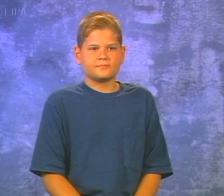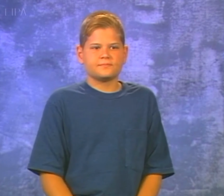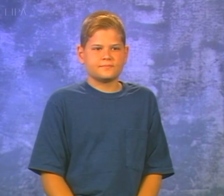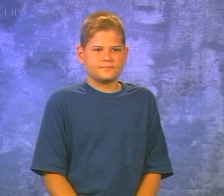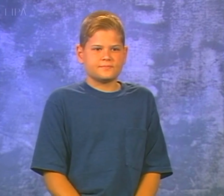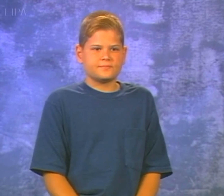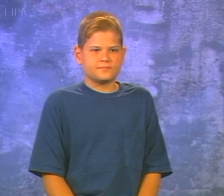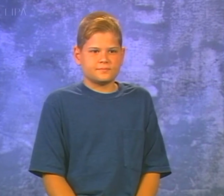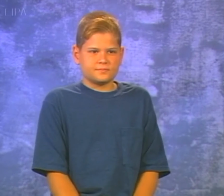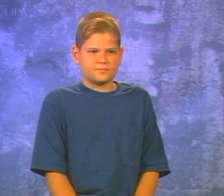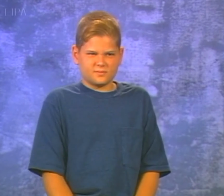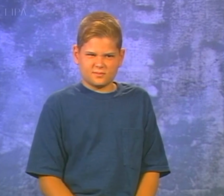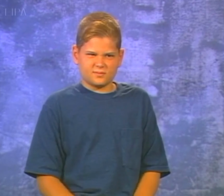I also know that there's different